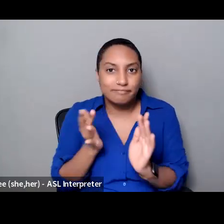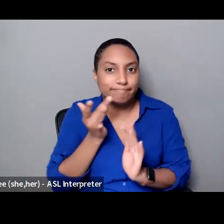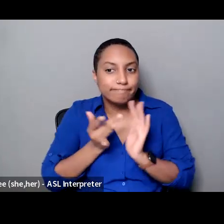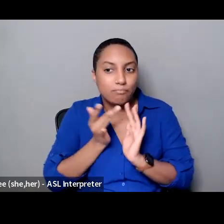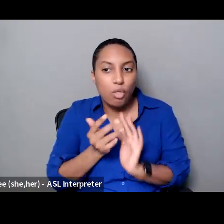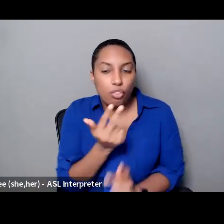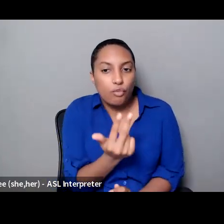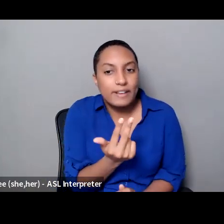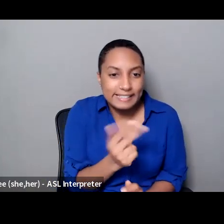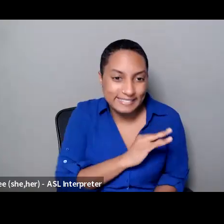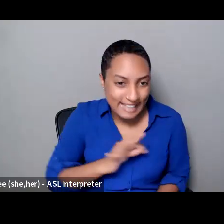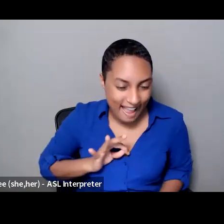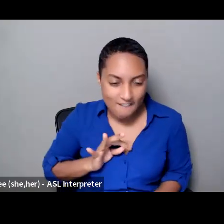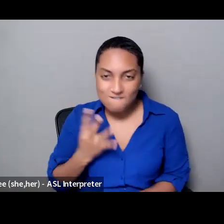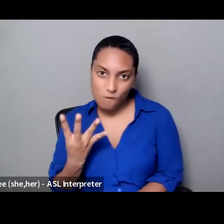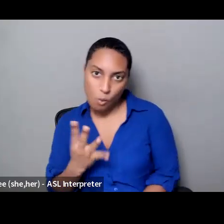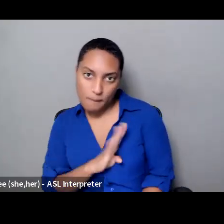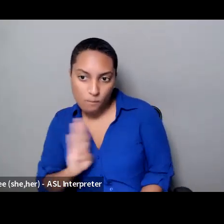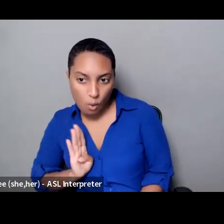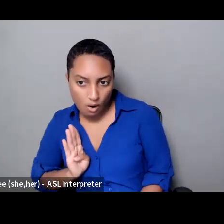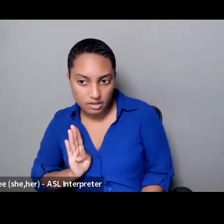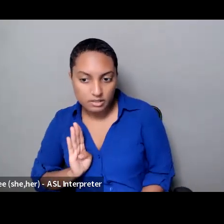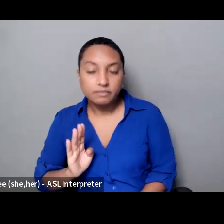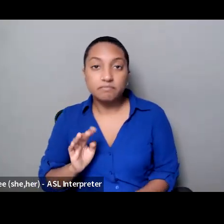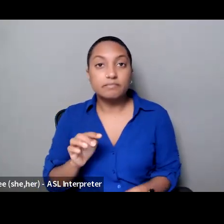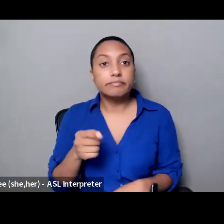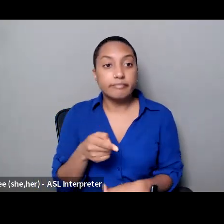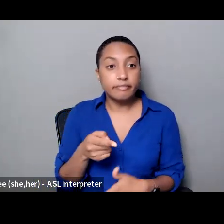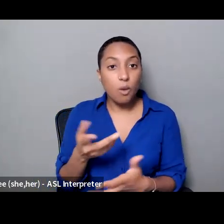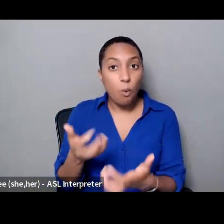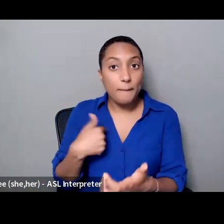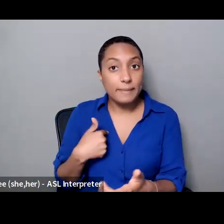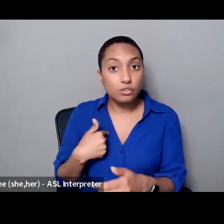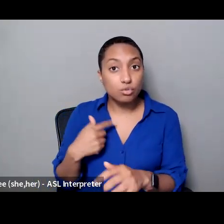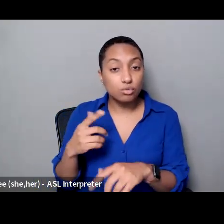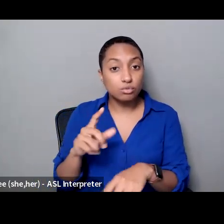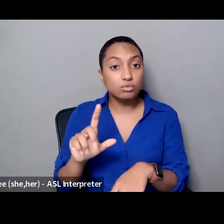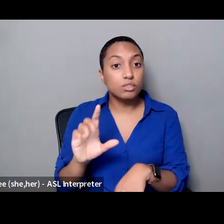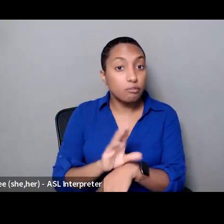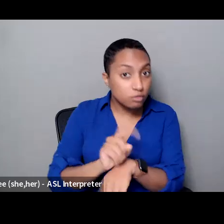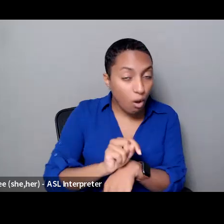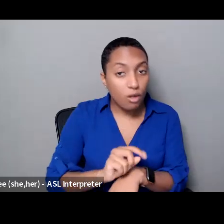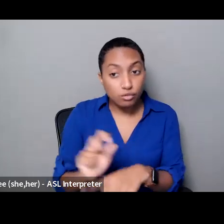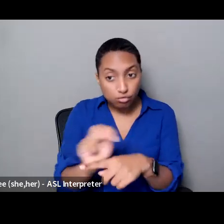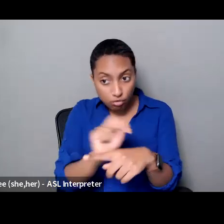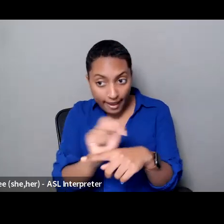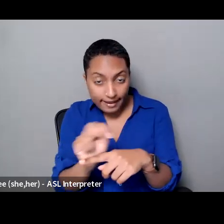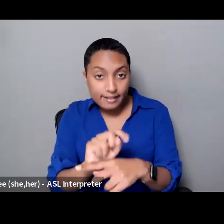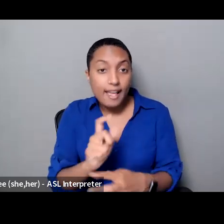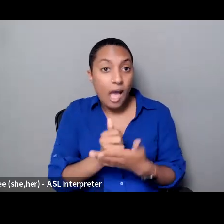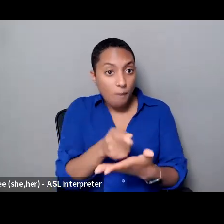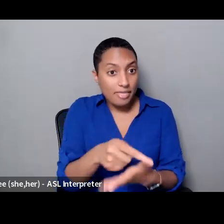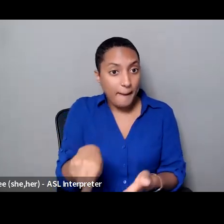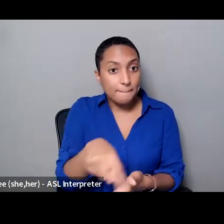board. And they wanted me to come out and do some training to help them to accomplish their plan of